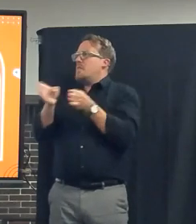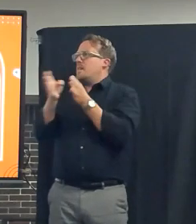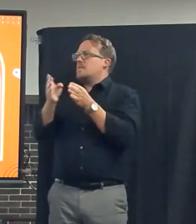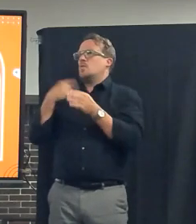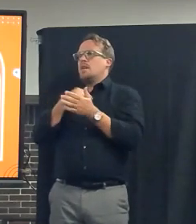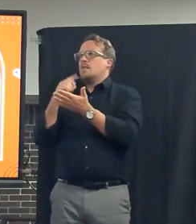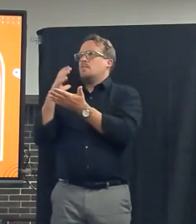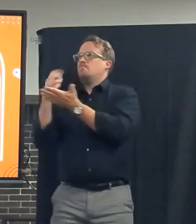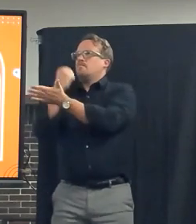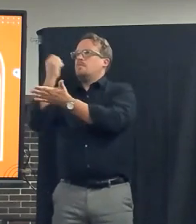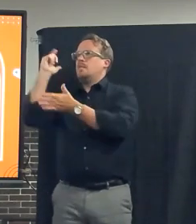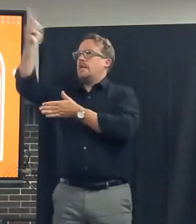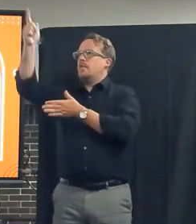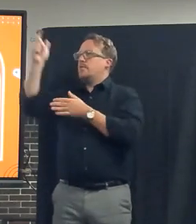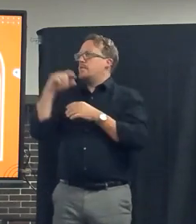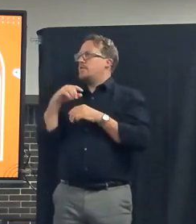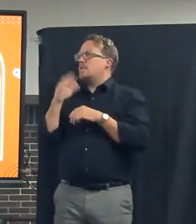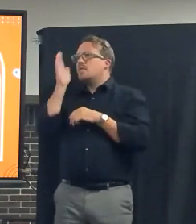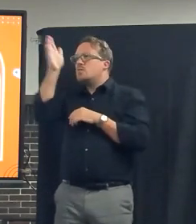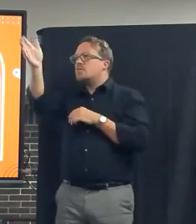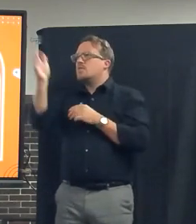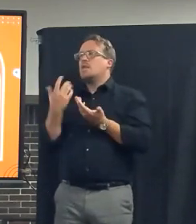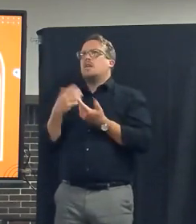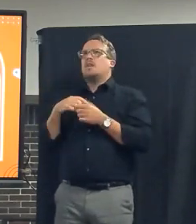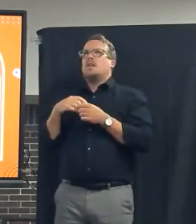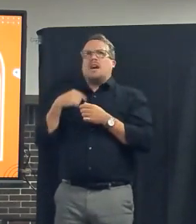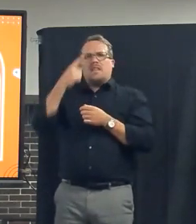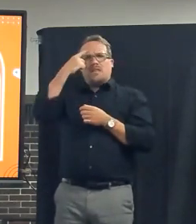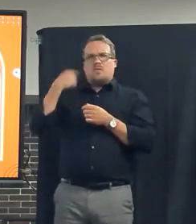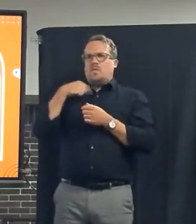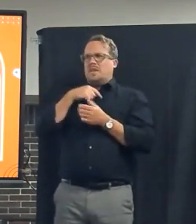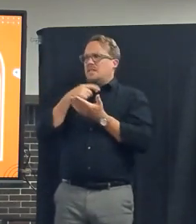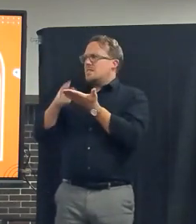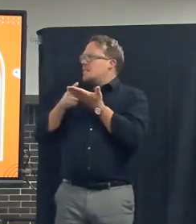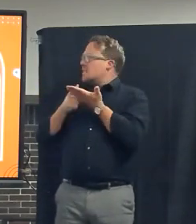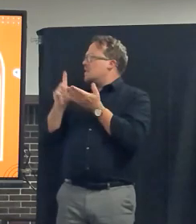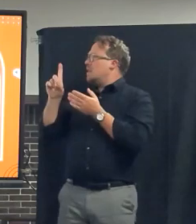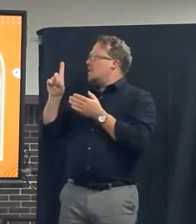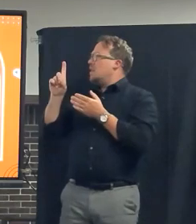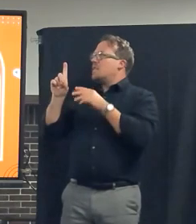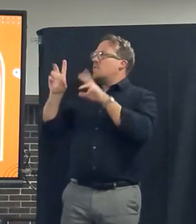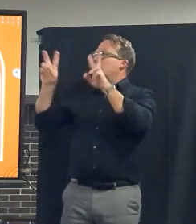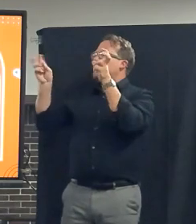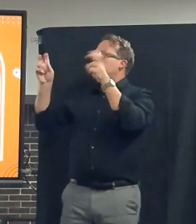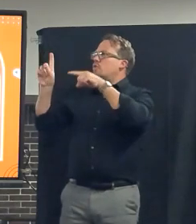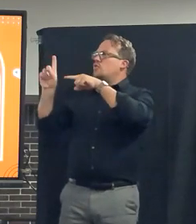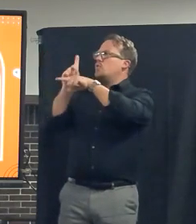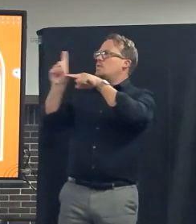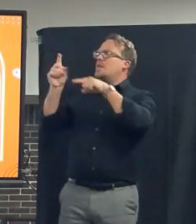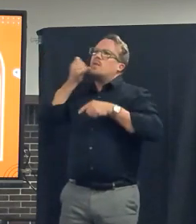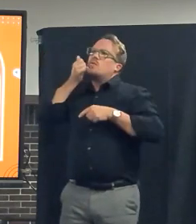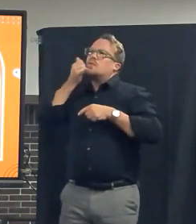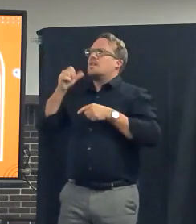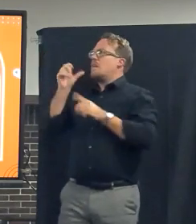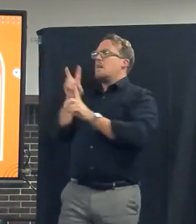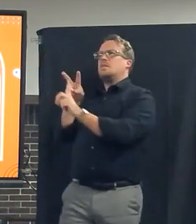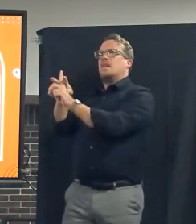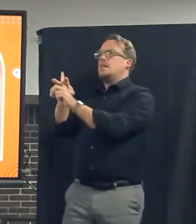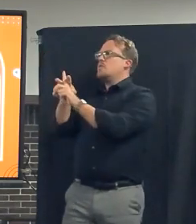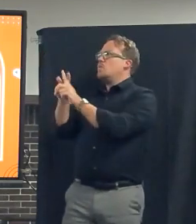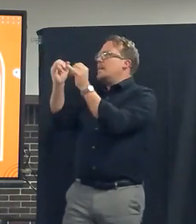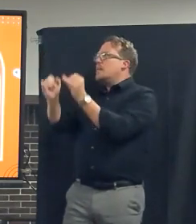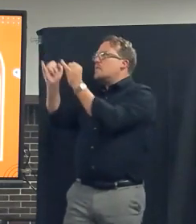them down the road. And those, some of the, I think we discussed, but there'll be some duty phones that won't be assigned to an individual, but